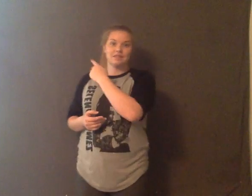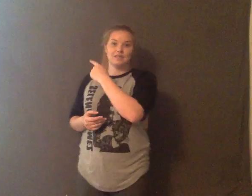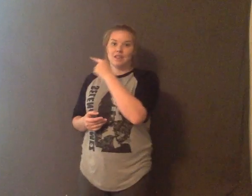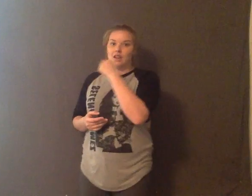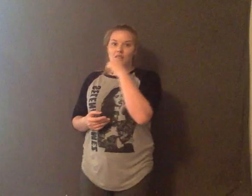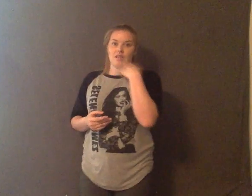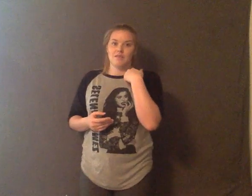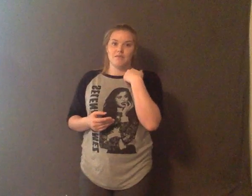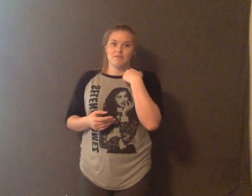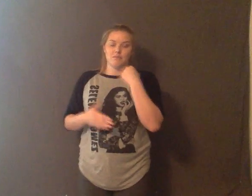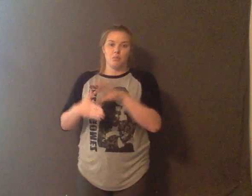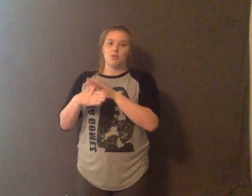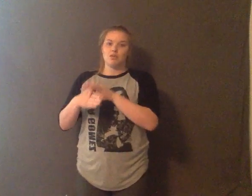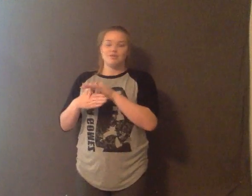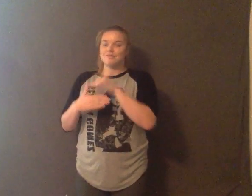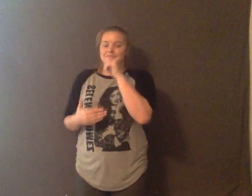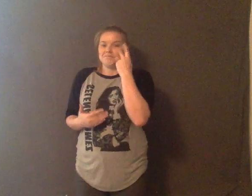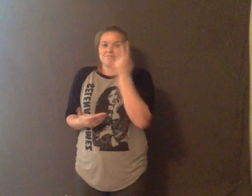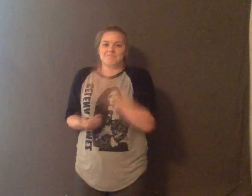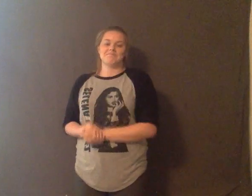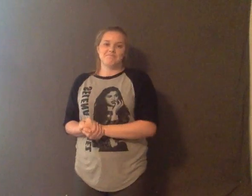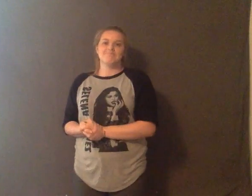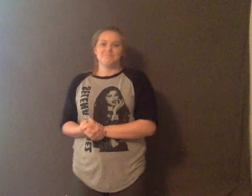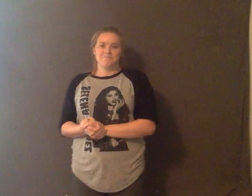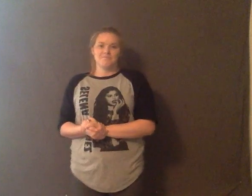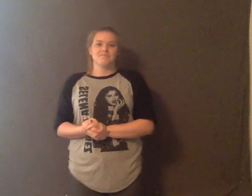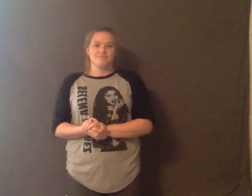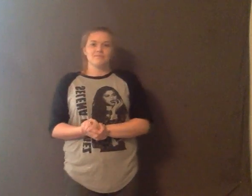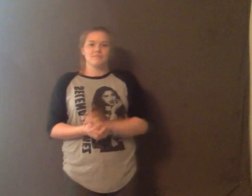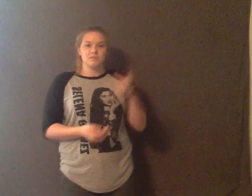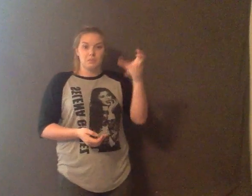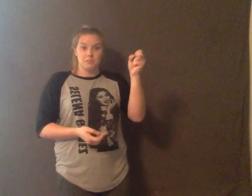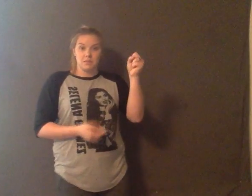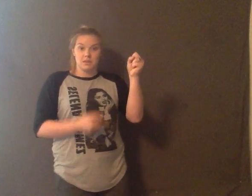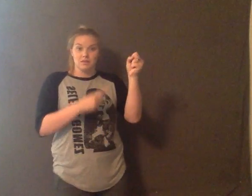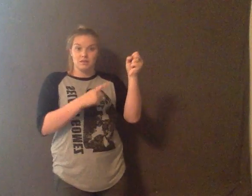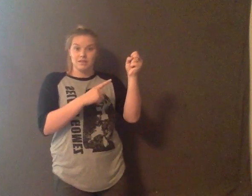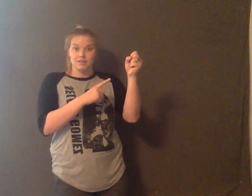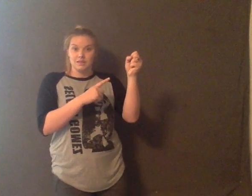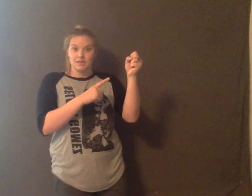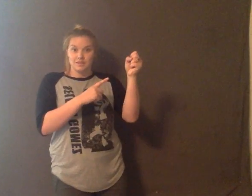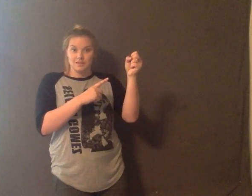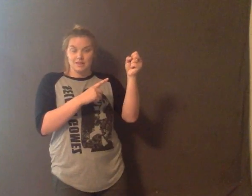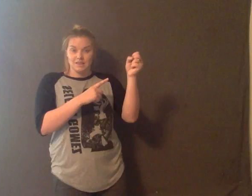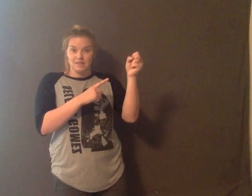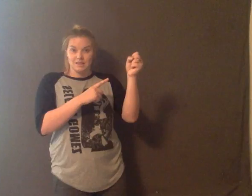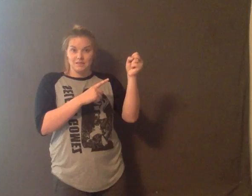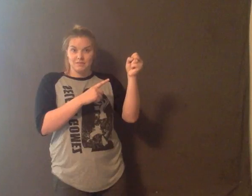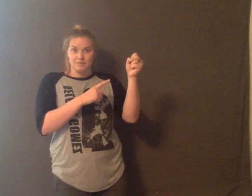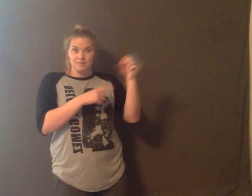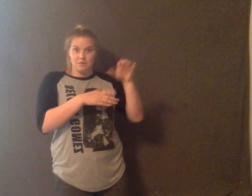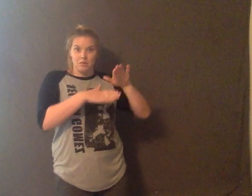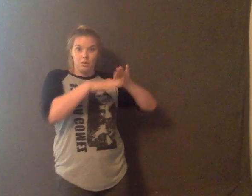deficient. You just don't see that. So human milk has the lowest protein content ever in any species ever tested. I